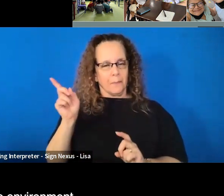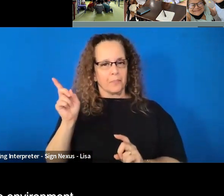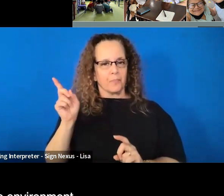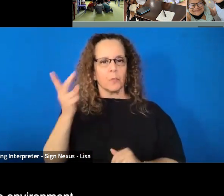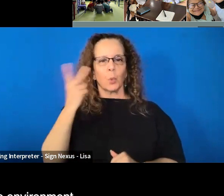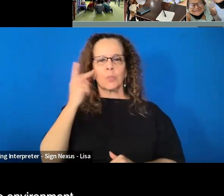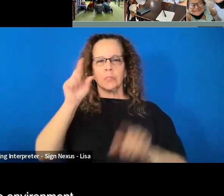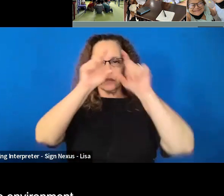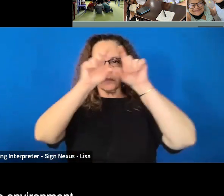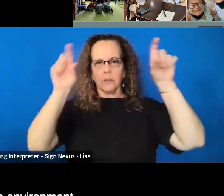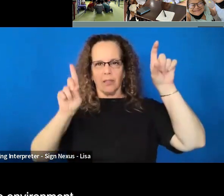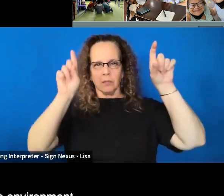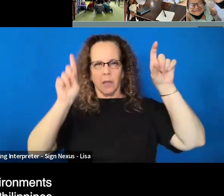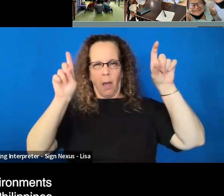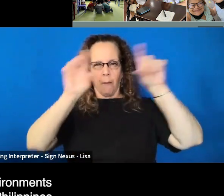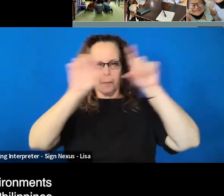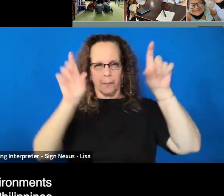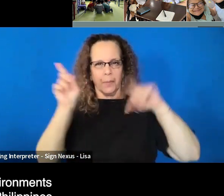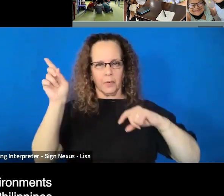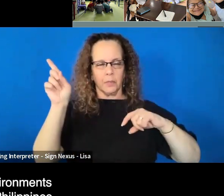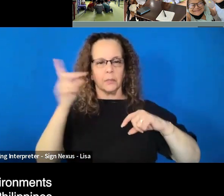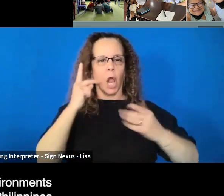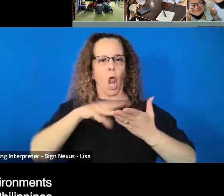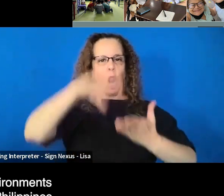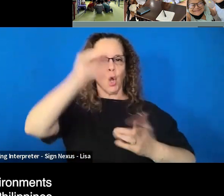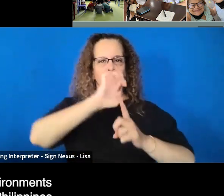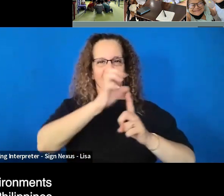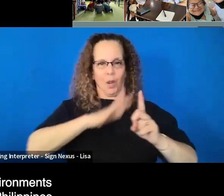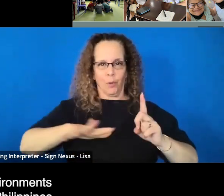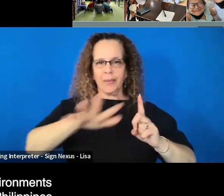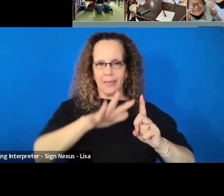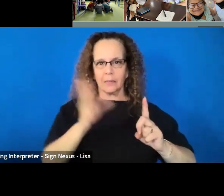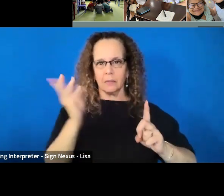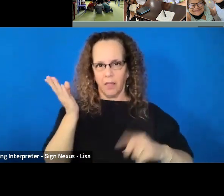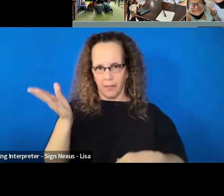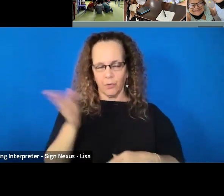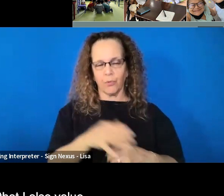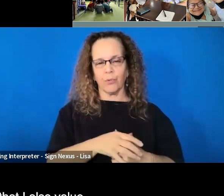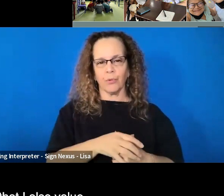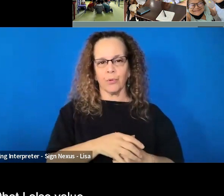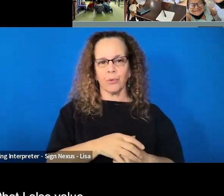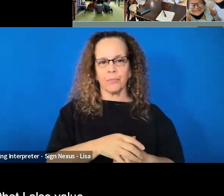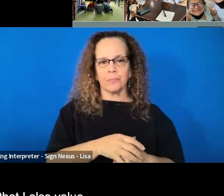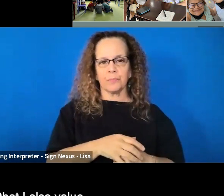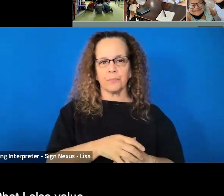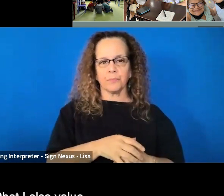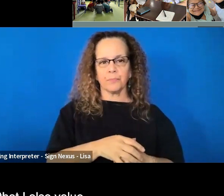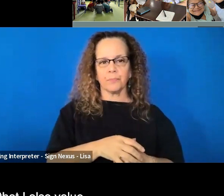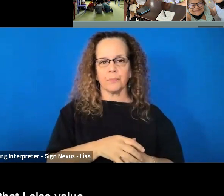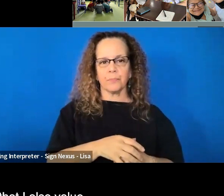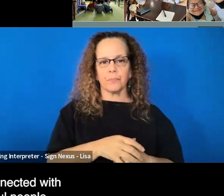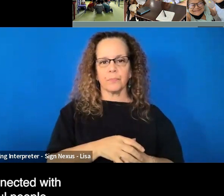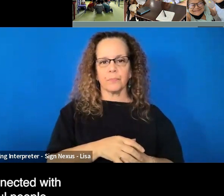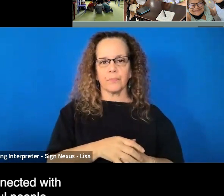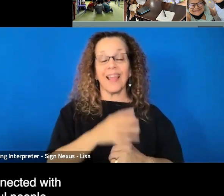show the environment, the learning environments that exist in the Philippines. And one of the things that I also